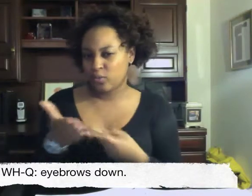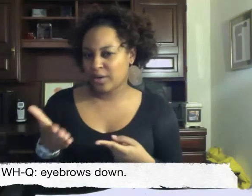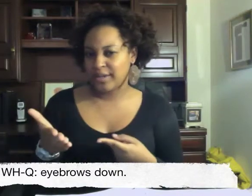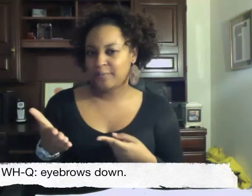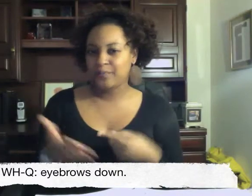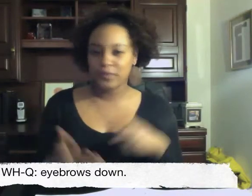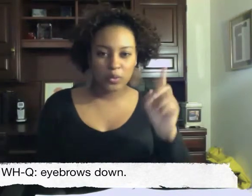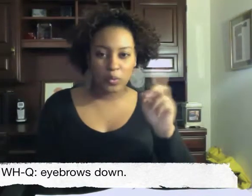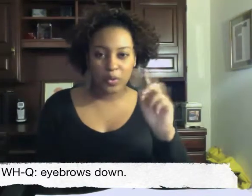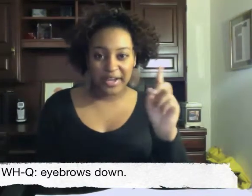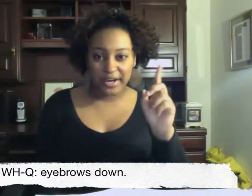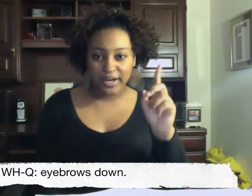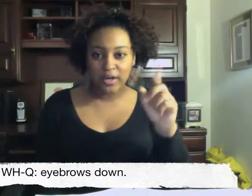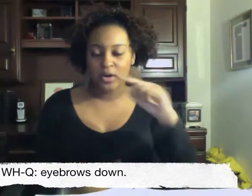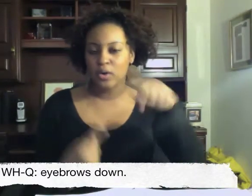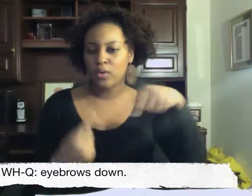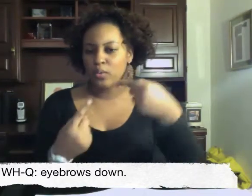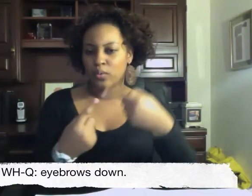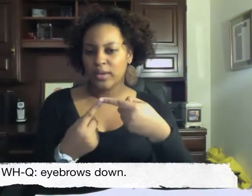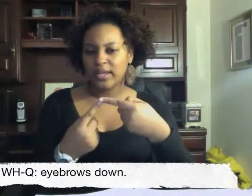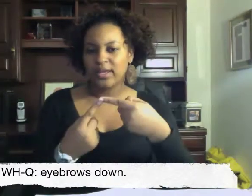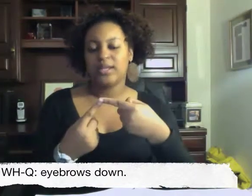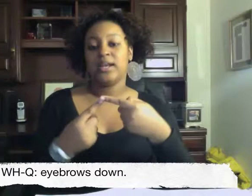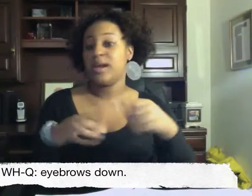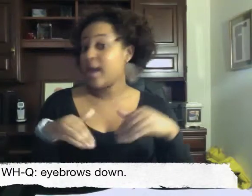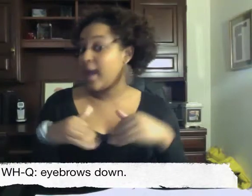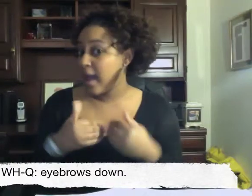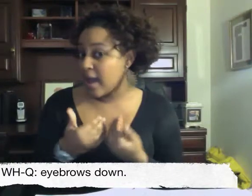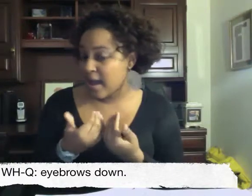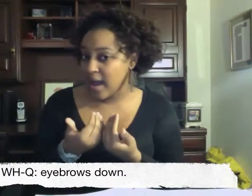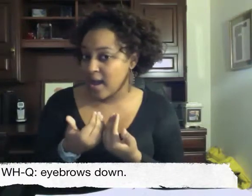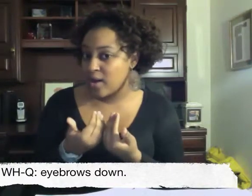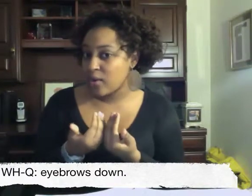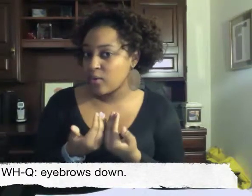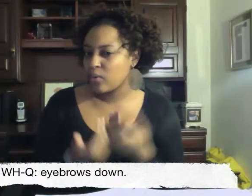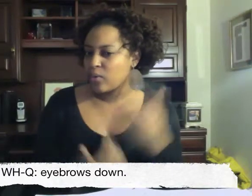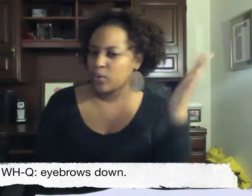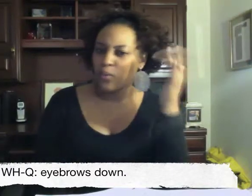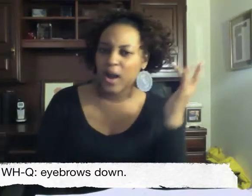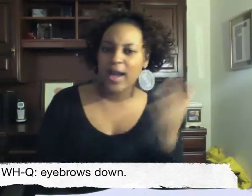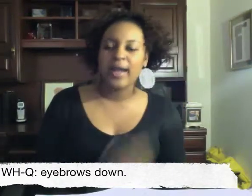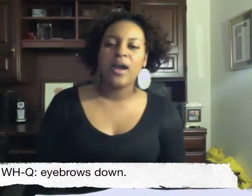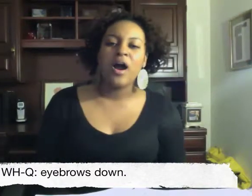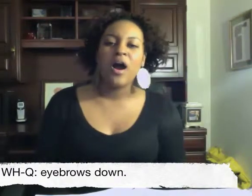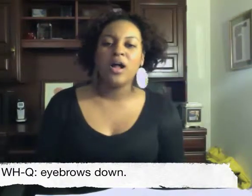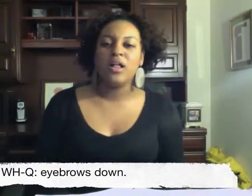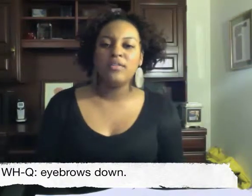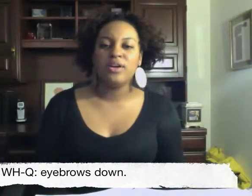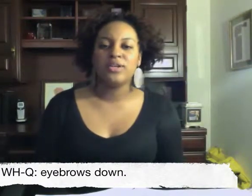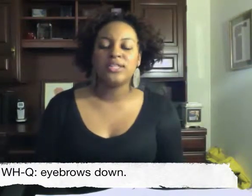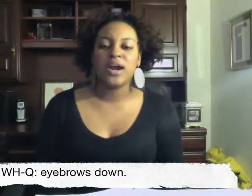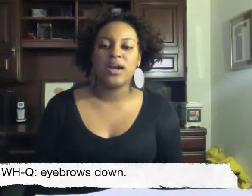what, where, when, how, why, all of those